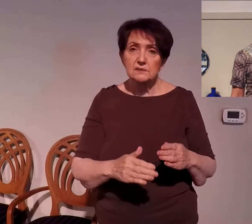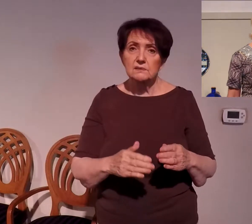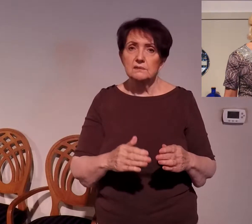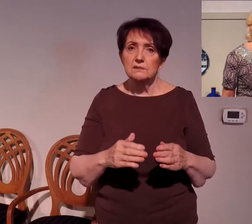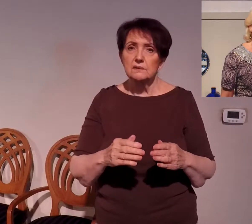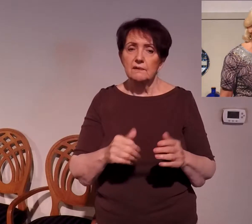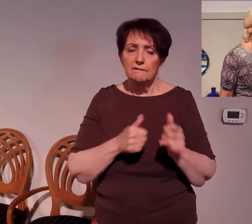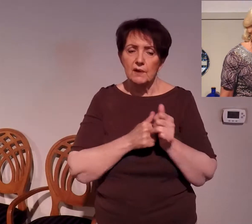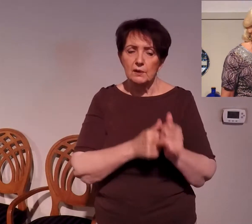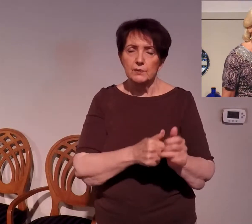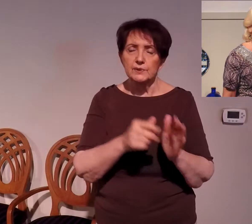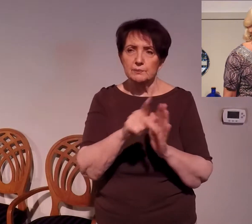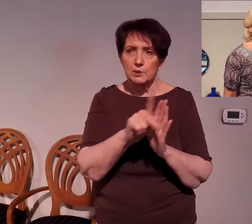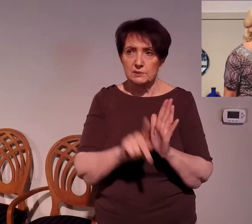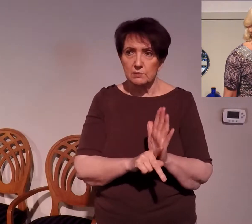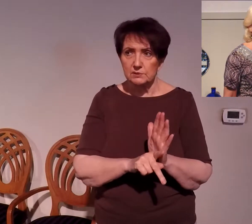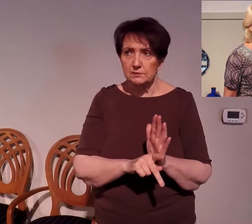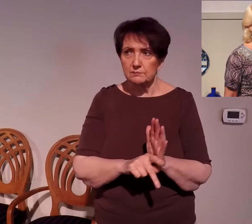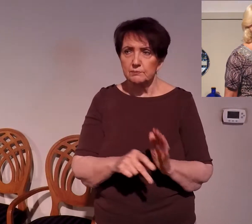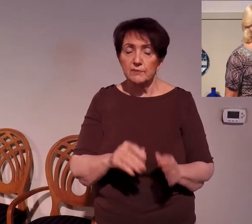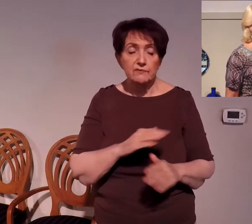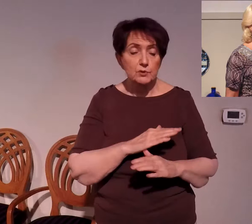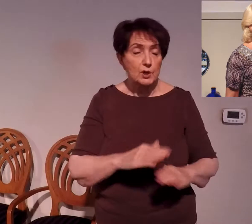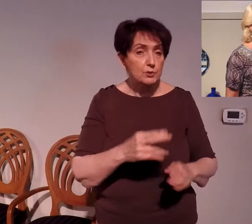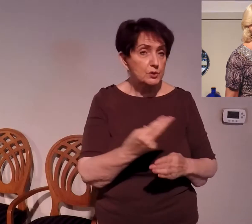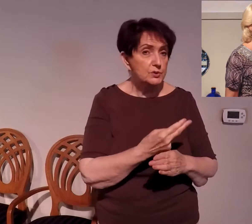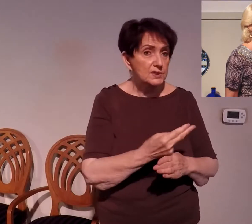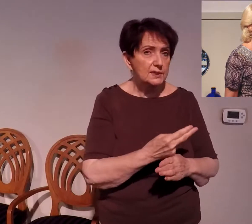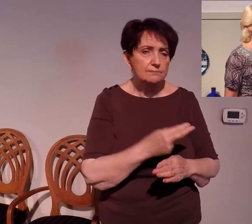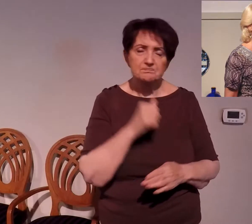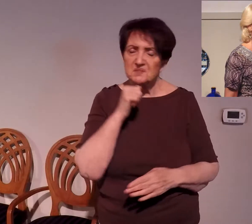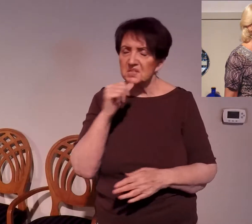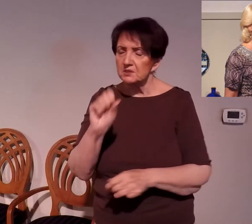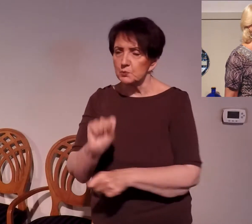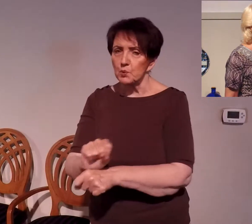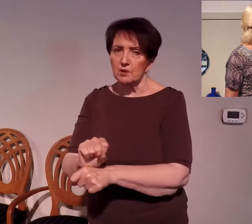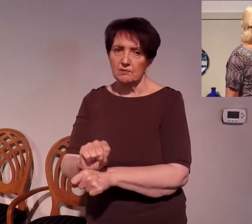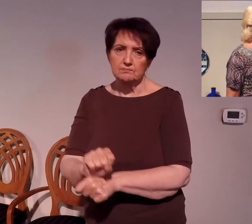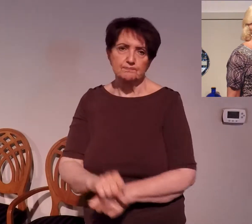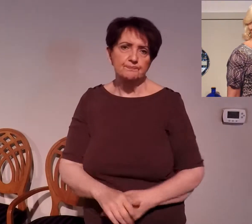science, if we don't use it, it doesn't work.